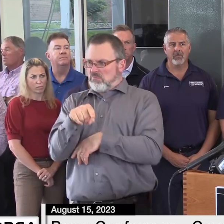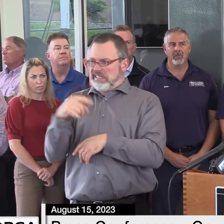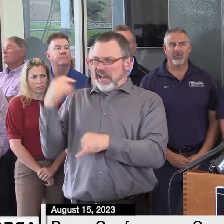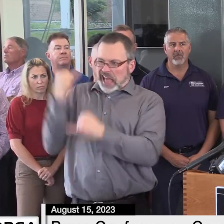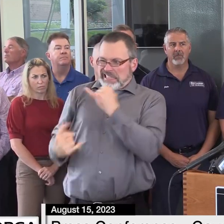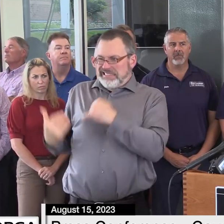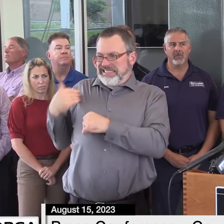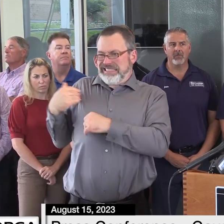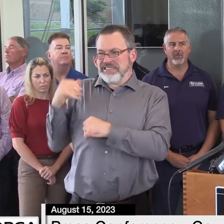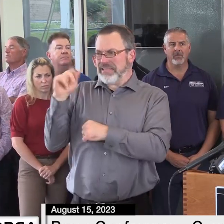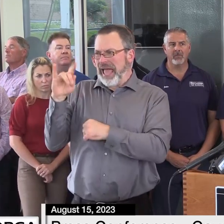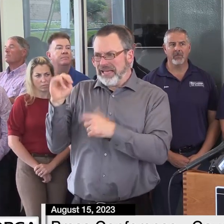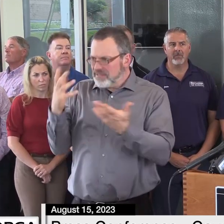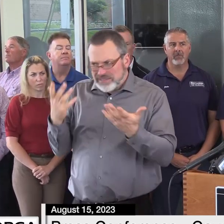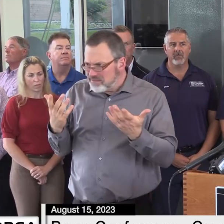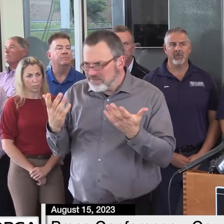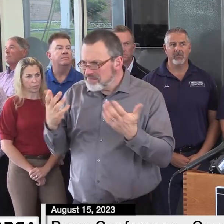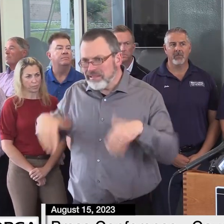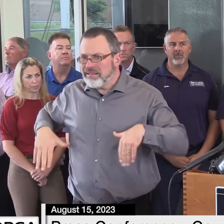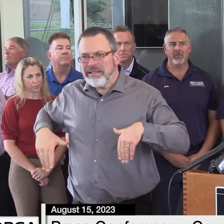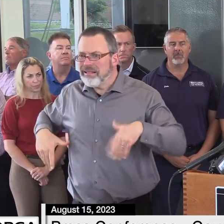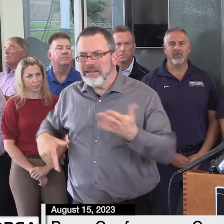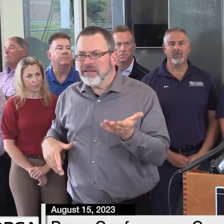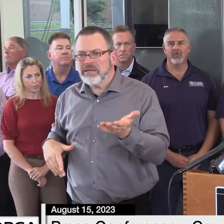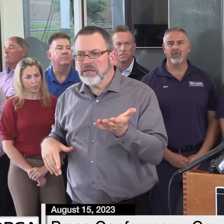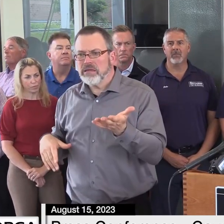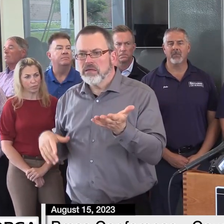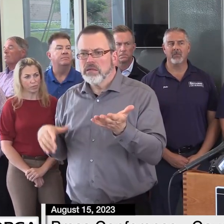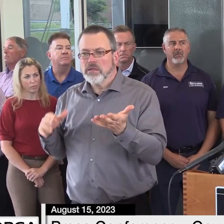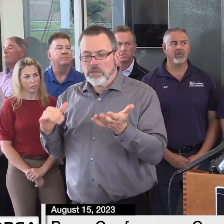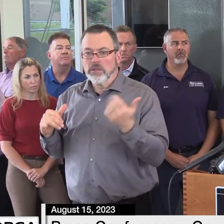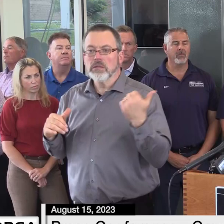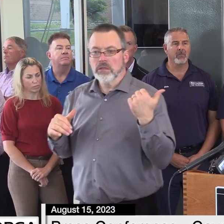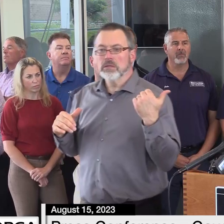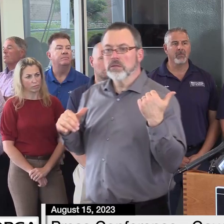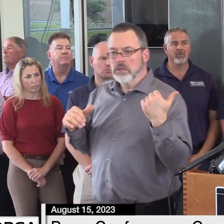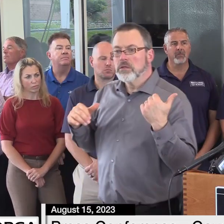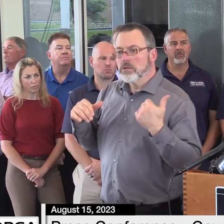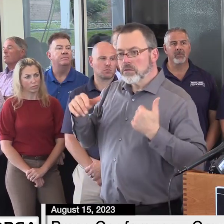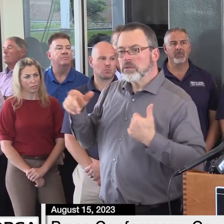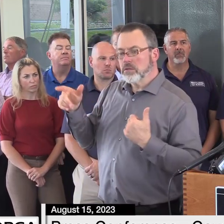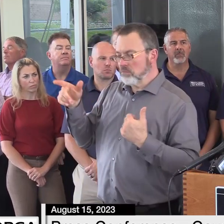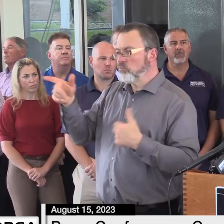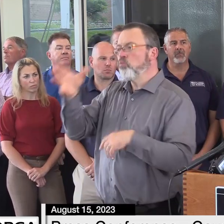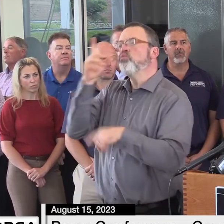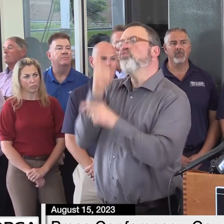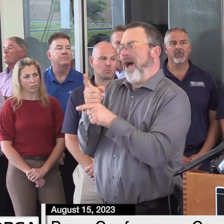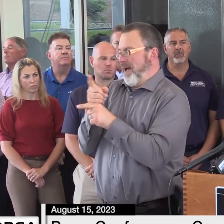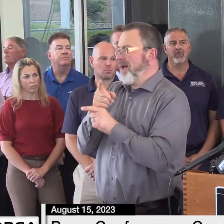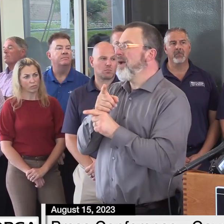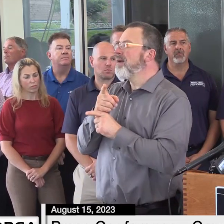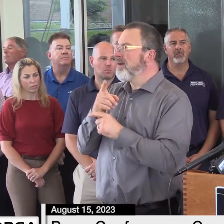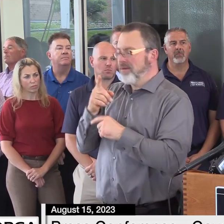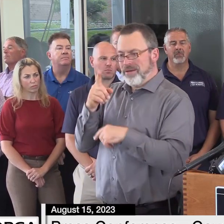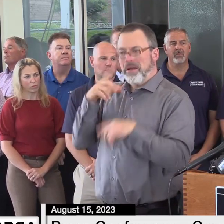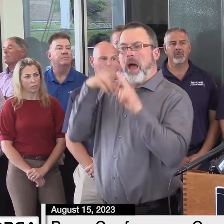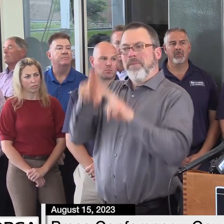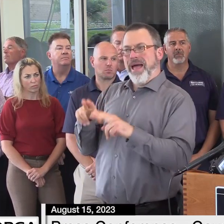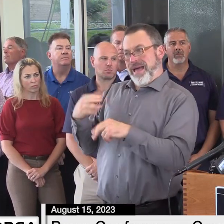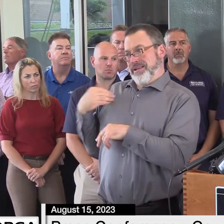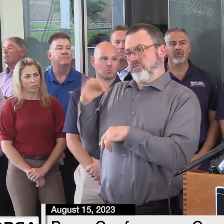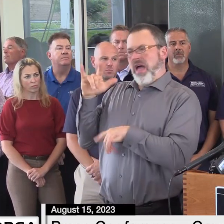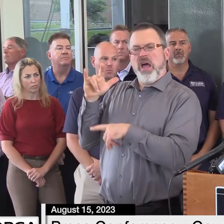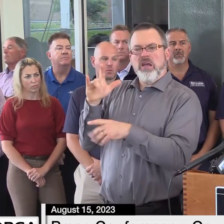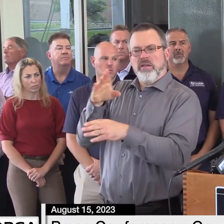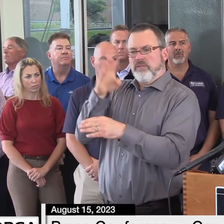confirm that the incident period has closed on the 17th of July. I can confirm that Addison County didn't meet the